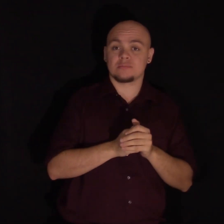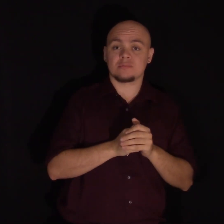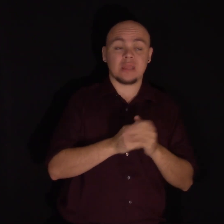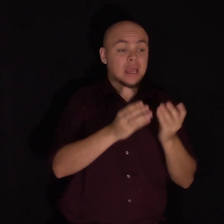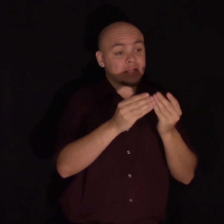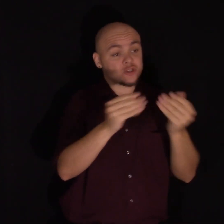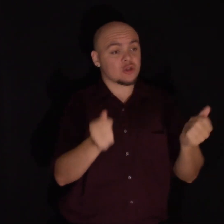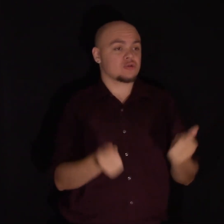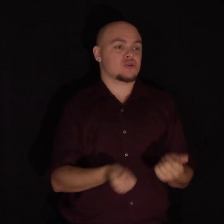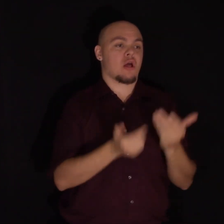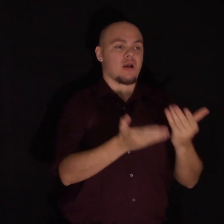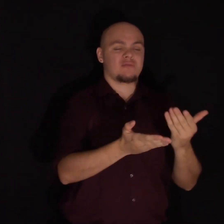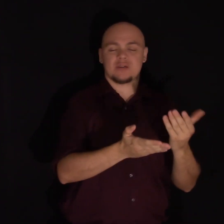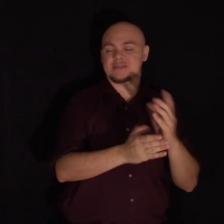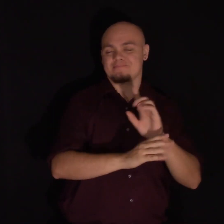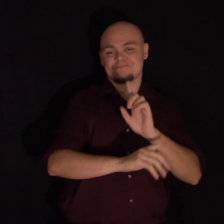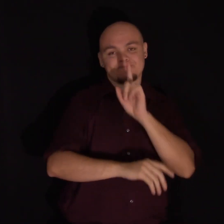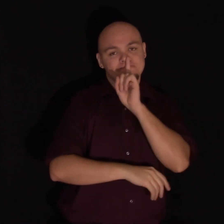solutions.